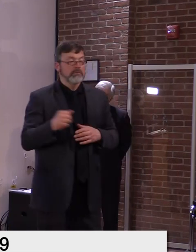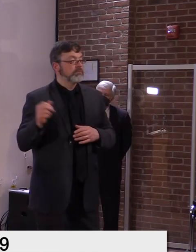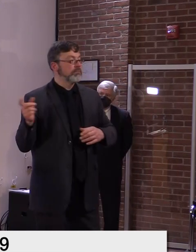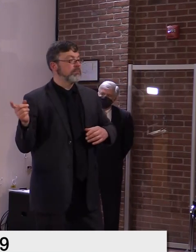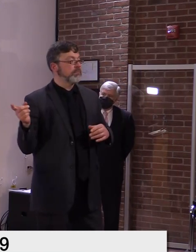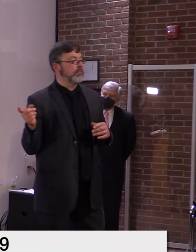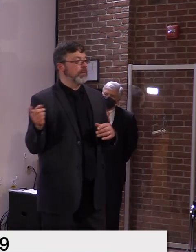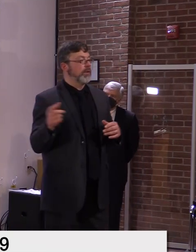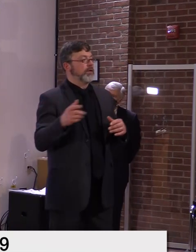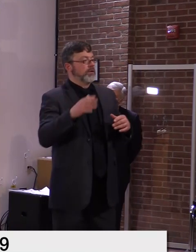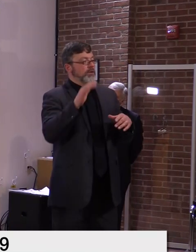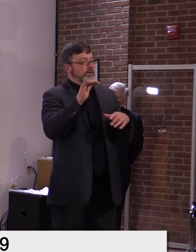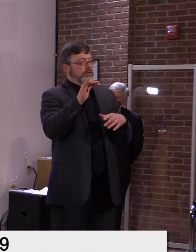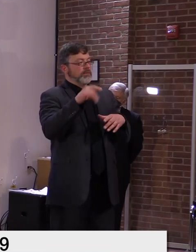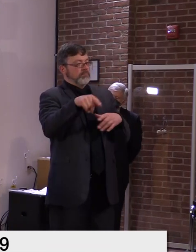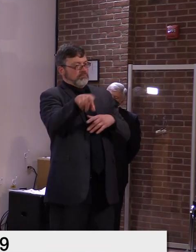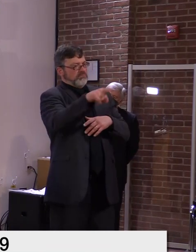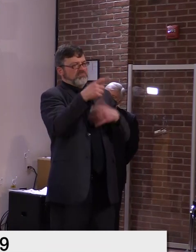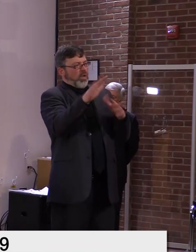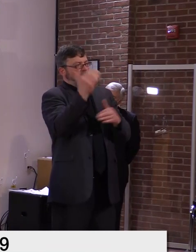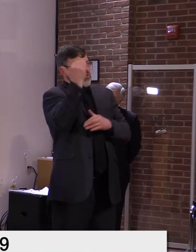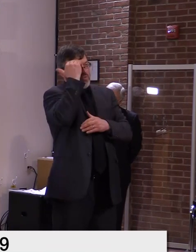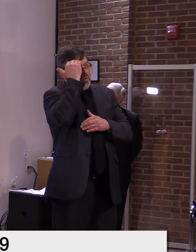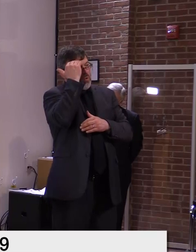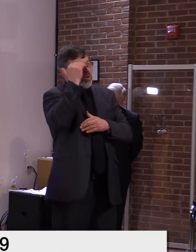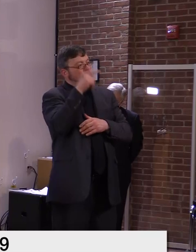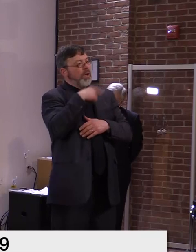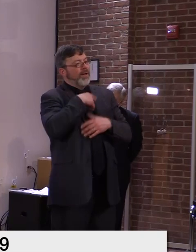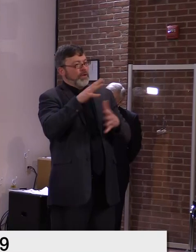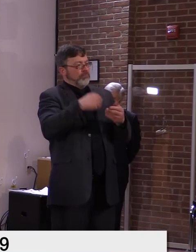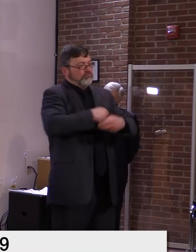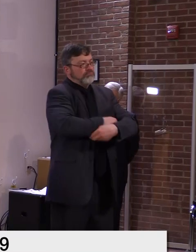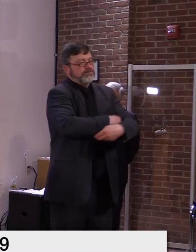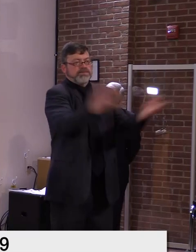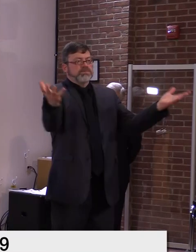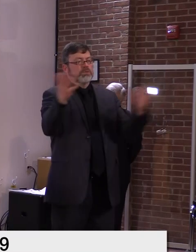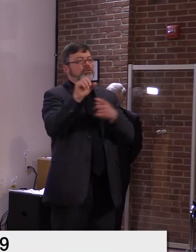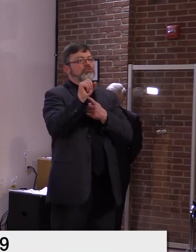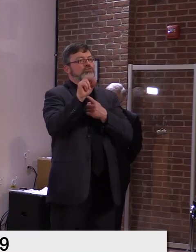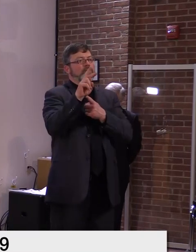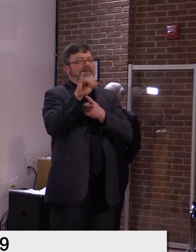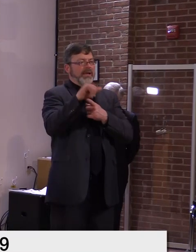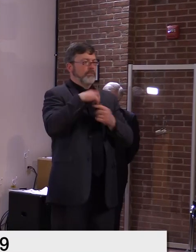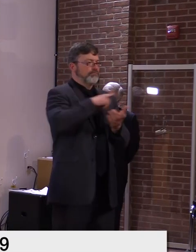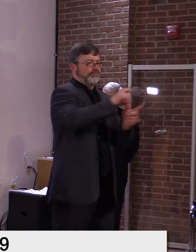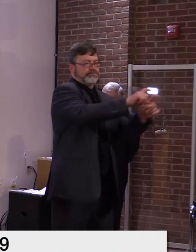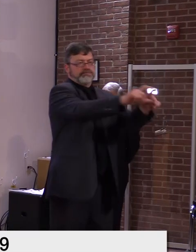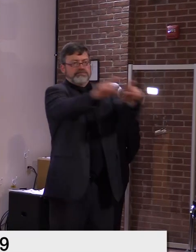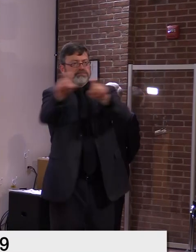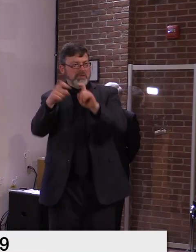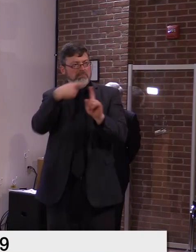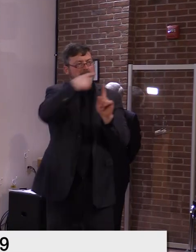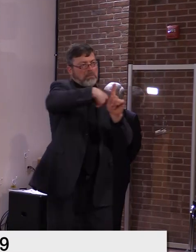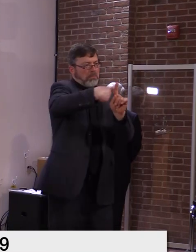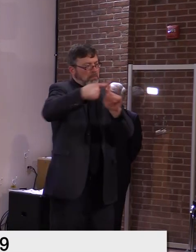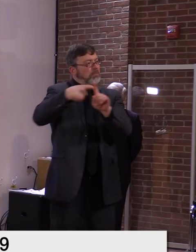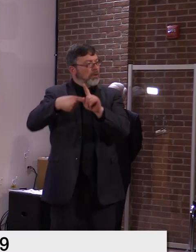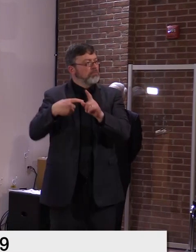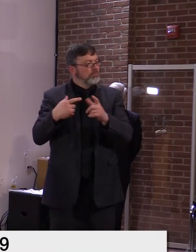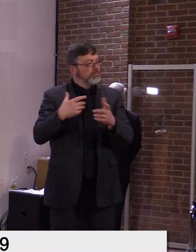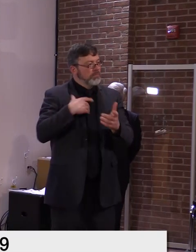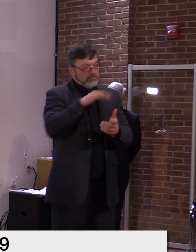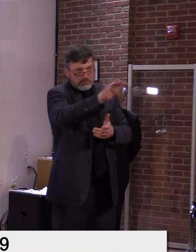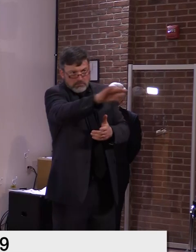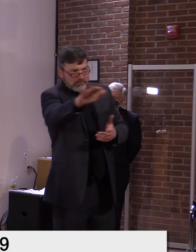survey that actually collects the information on what the learning disposition is at our school and district level. So how many students